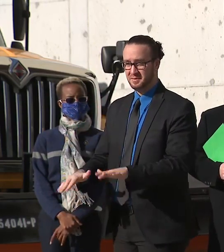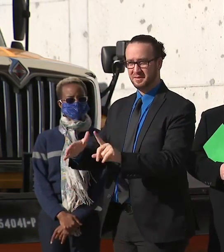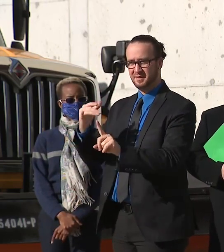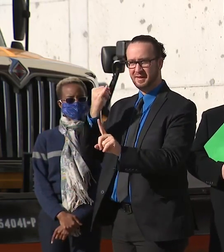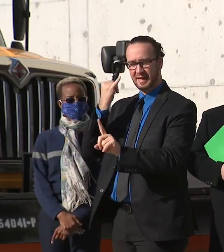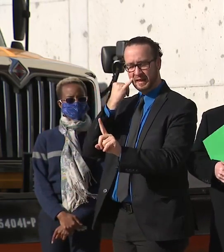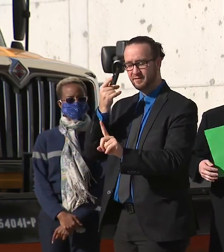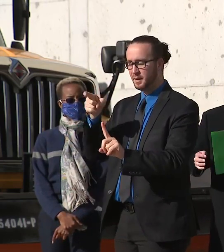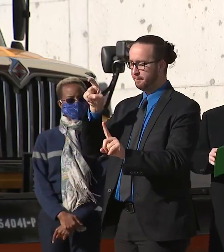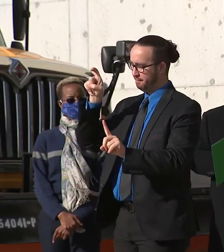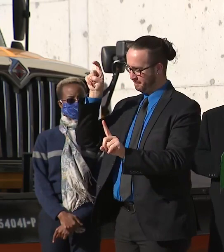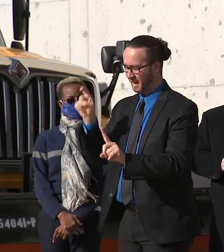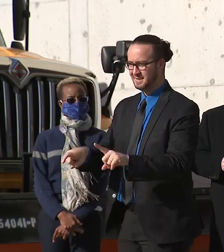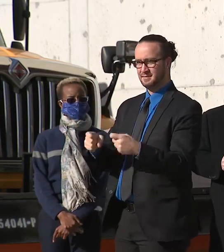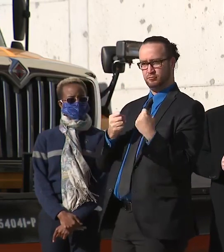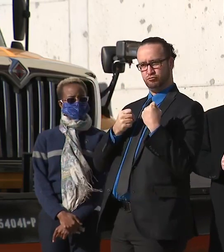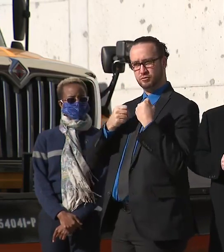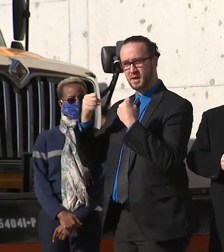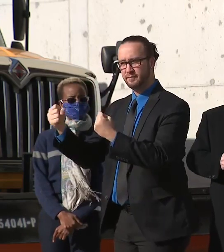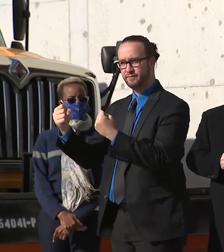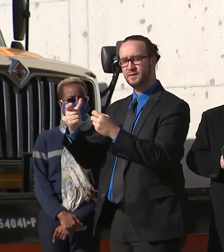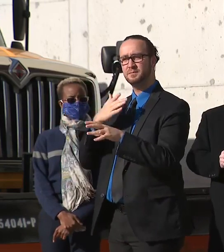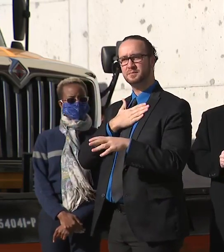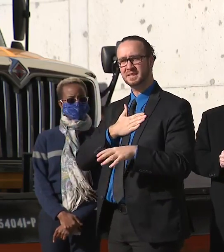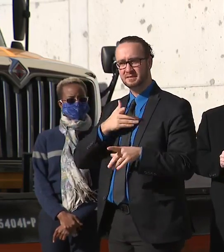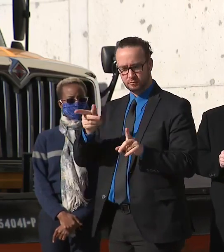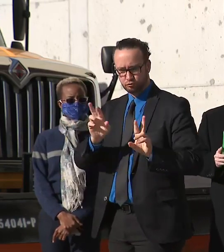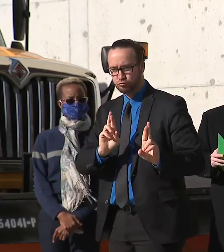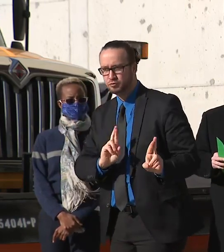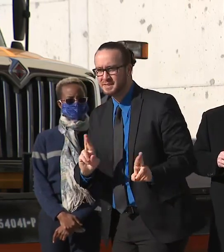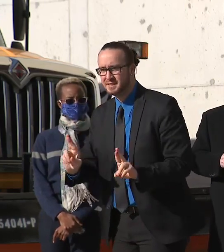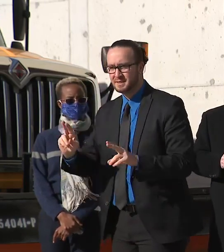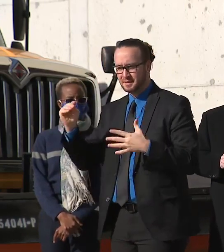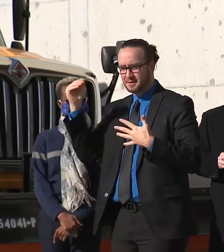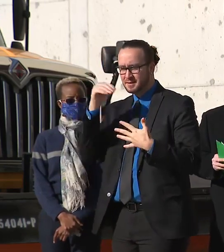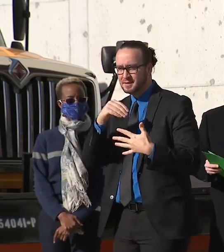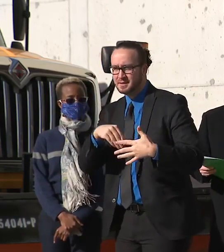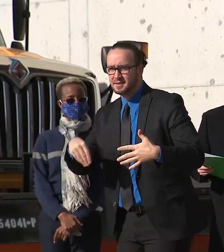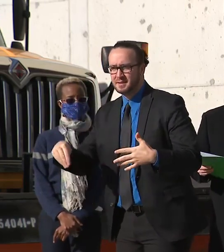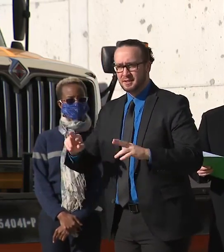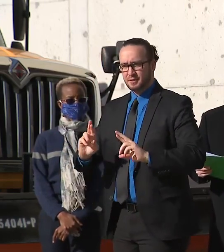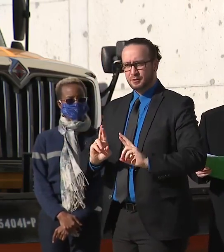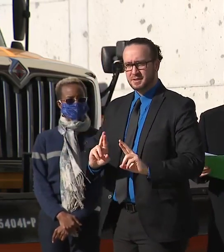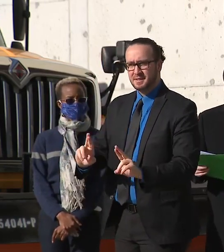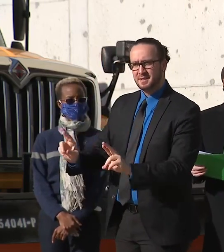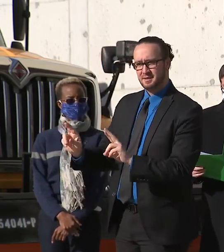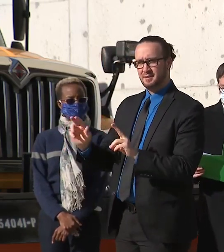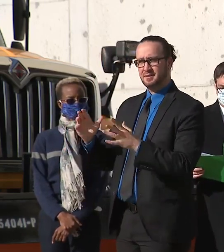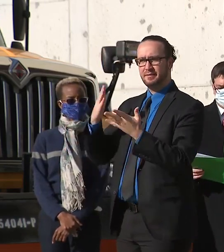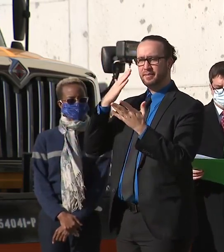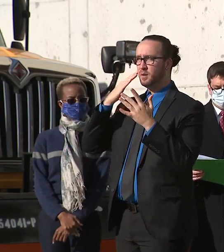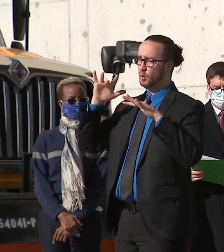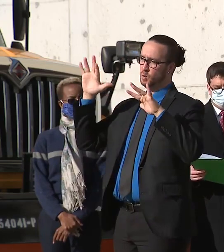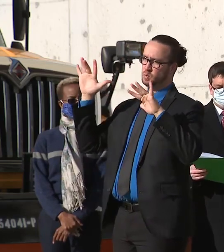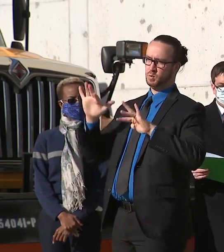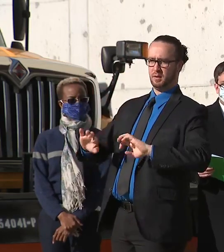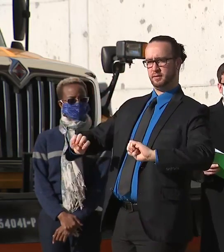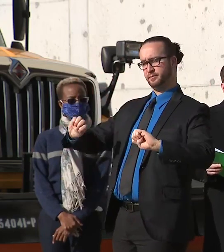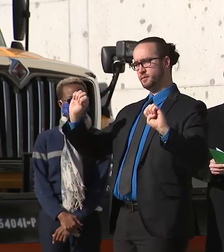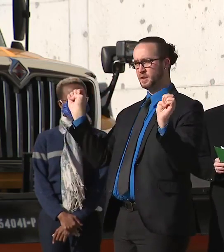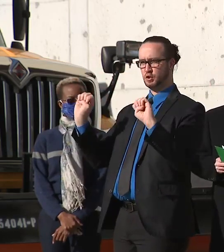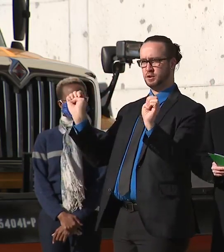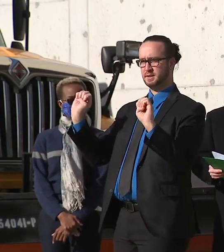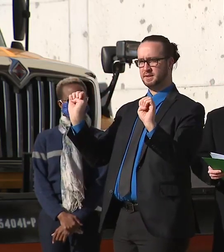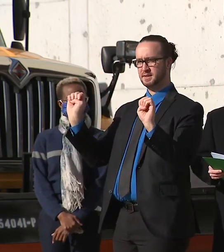motorists should become familiar with the three phases of the city's snow emergency plan. It's important for our residents to know which phases of the plan